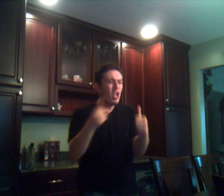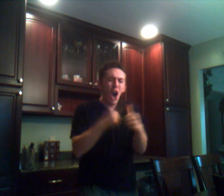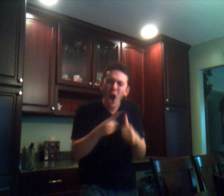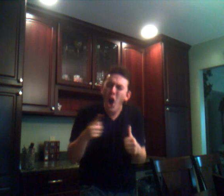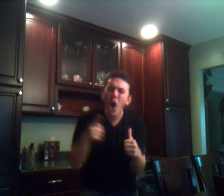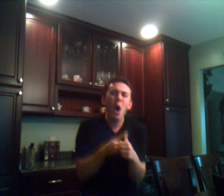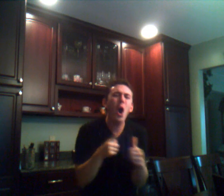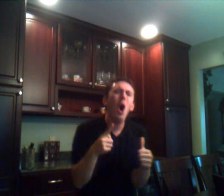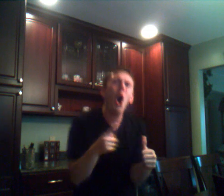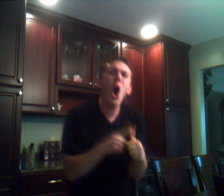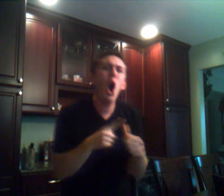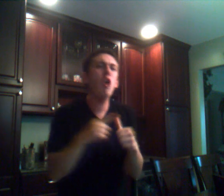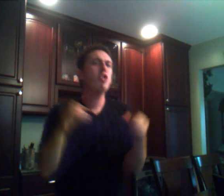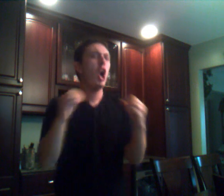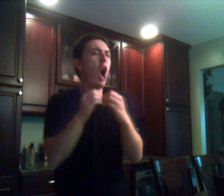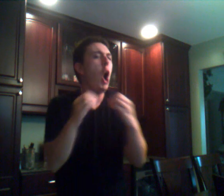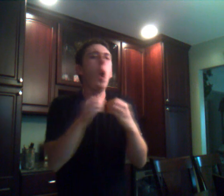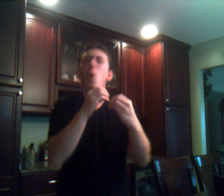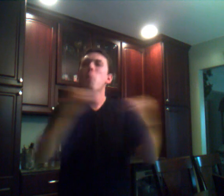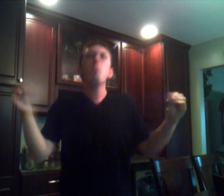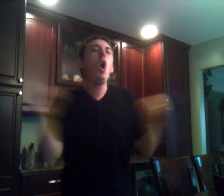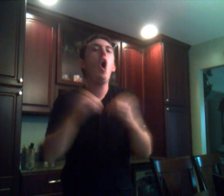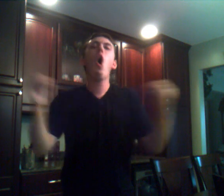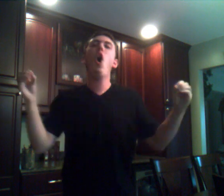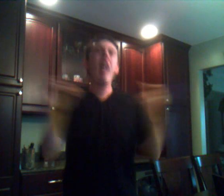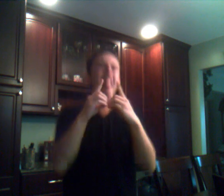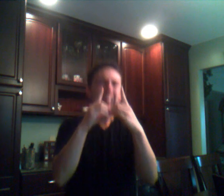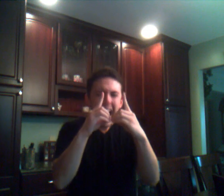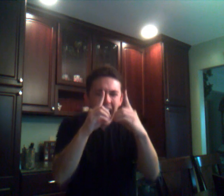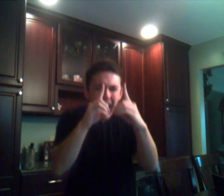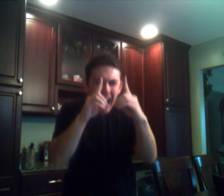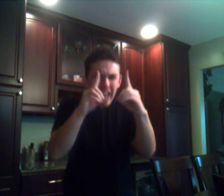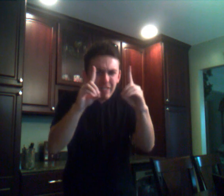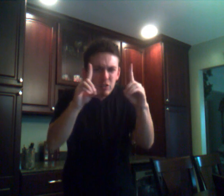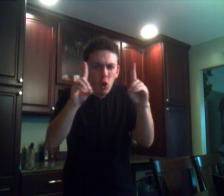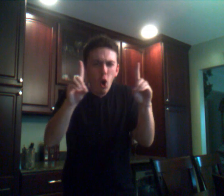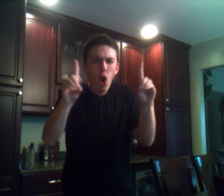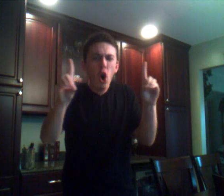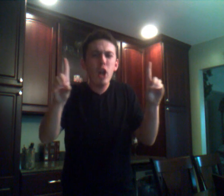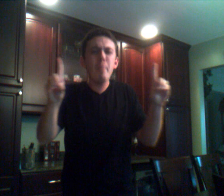Maybe only in blind